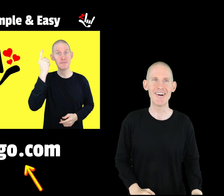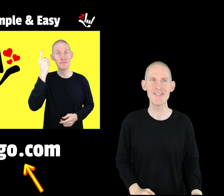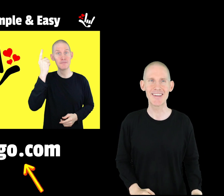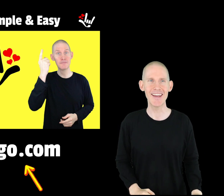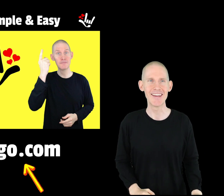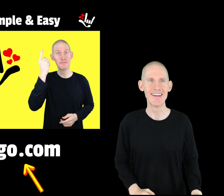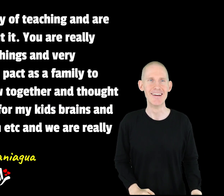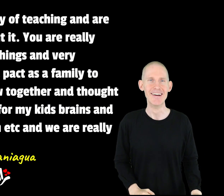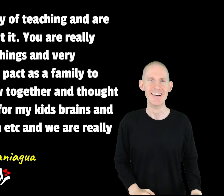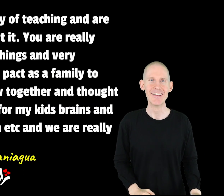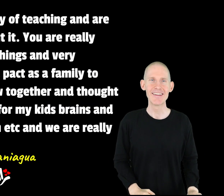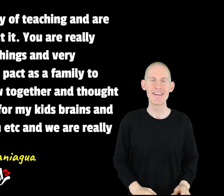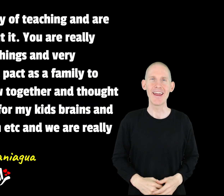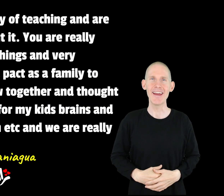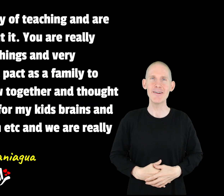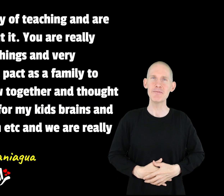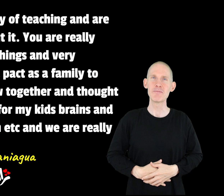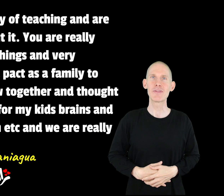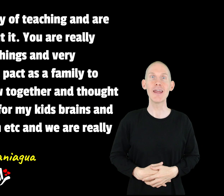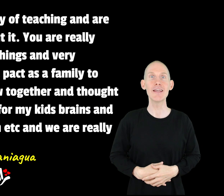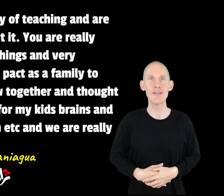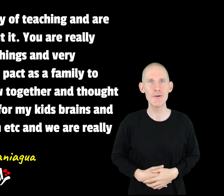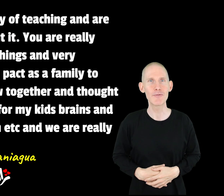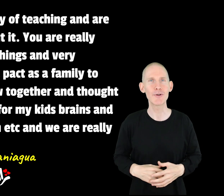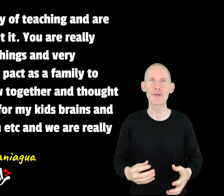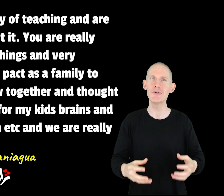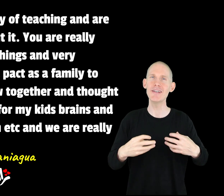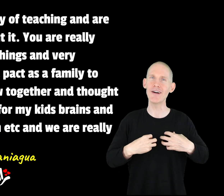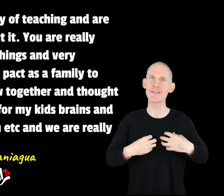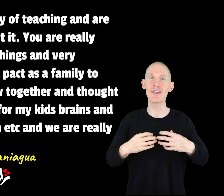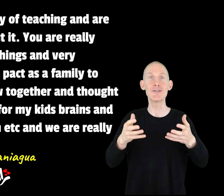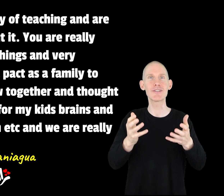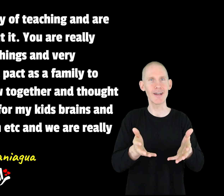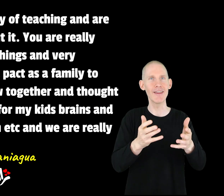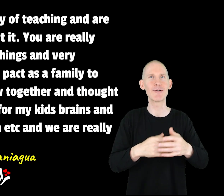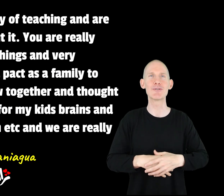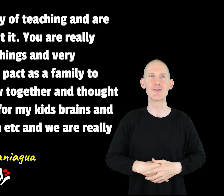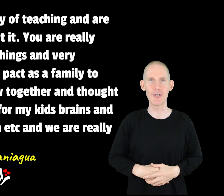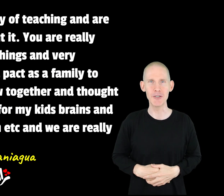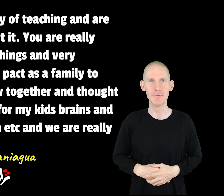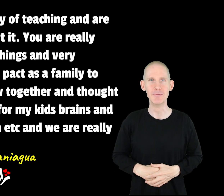Okay. Anna, thank you for including us in your sign language journey.